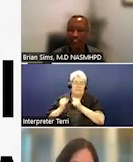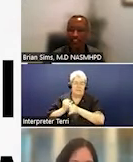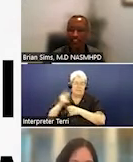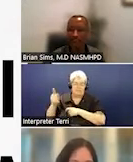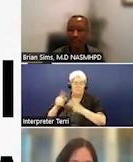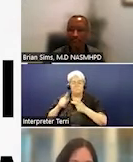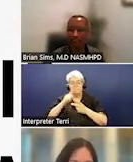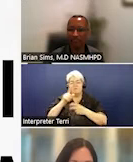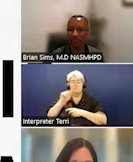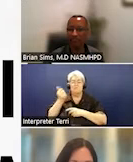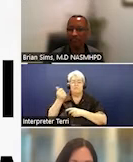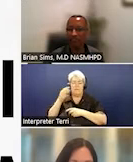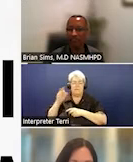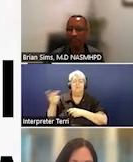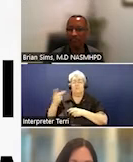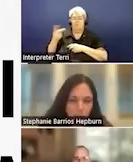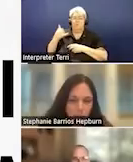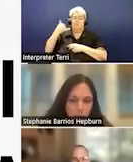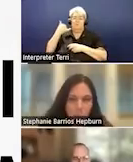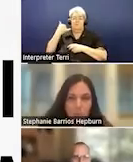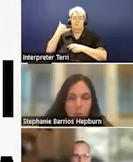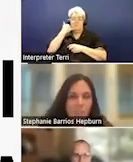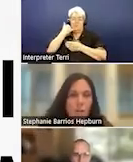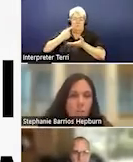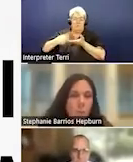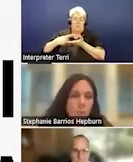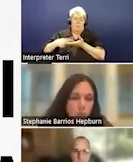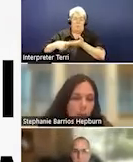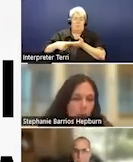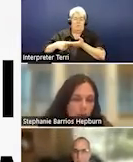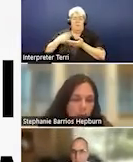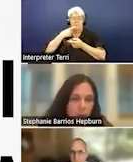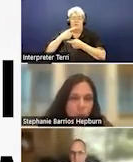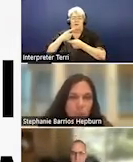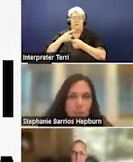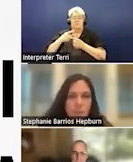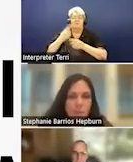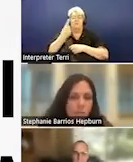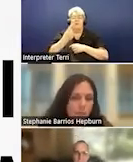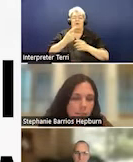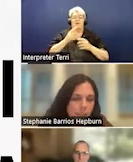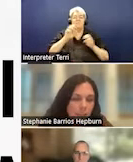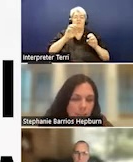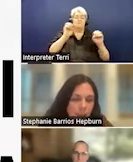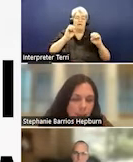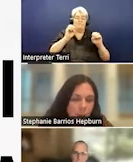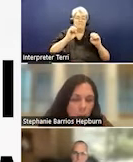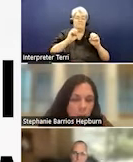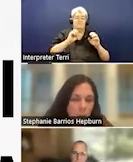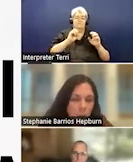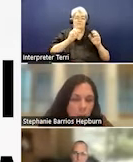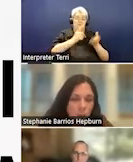in 2019 on one of Crisis Talk's most read articles that discussed